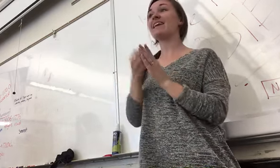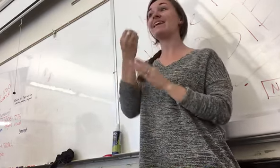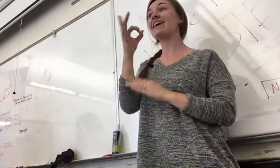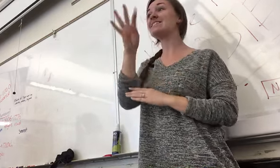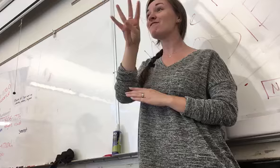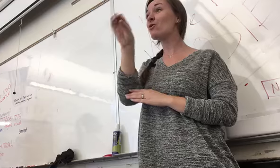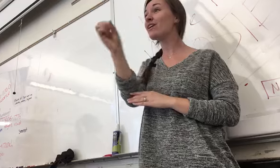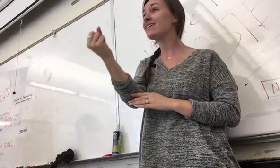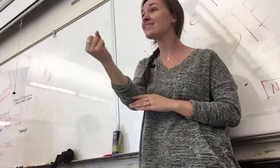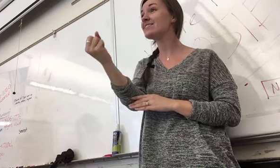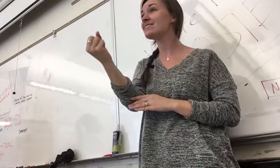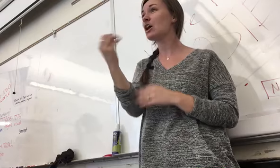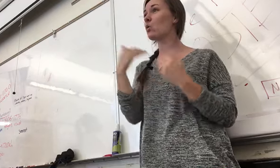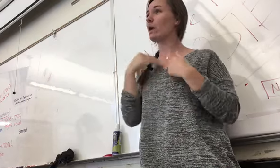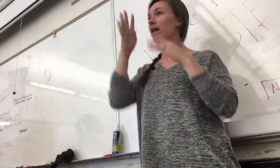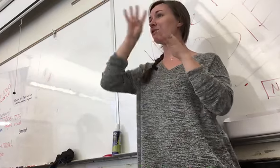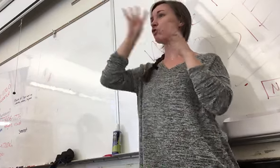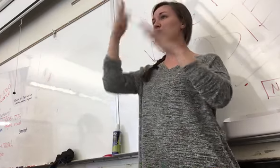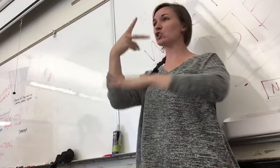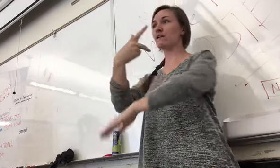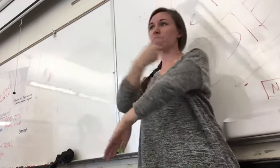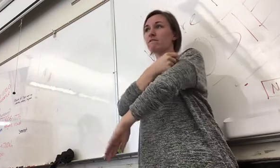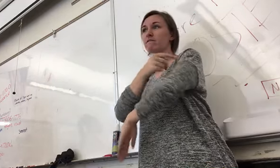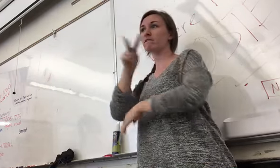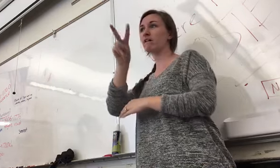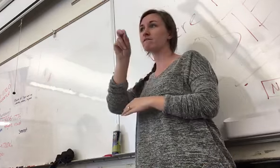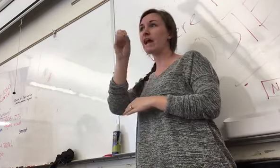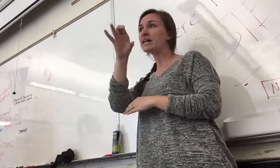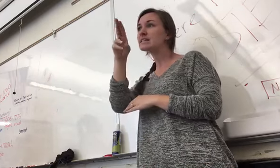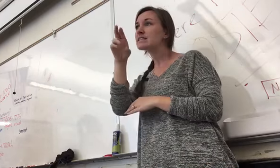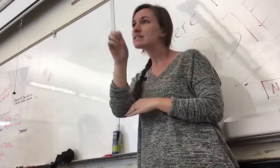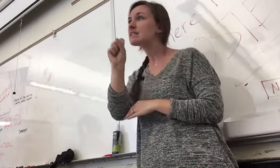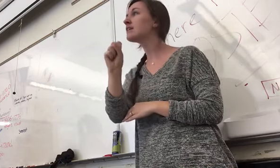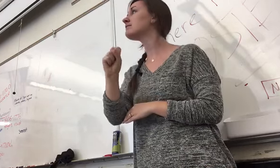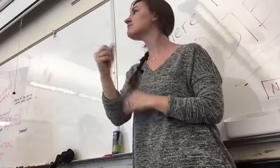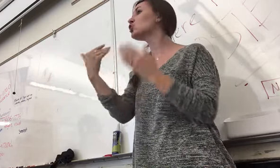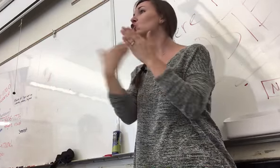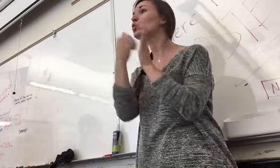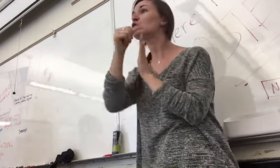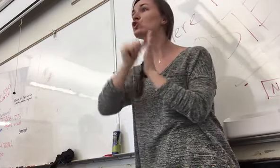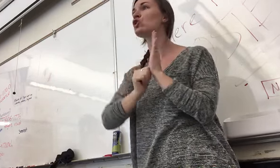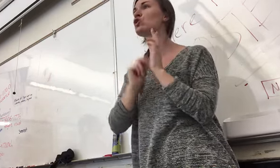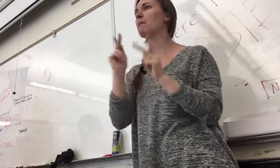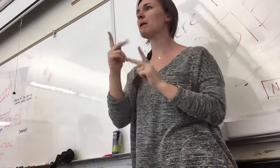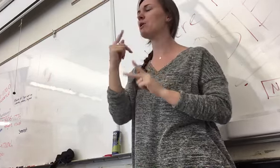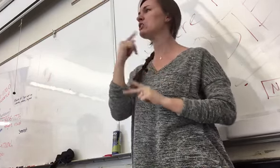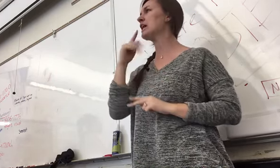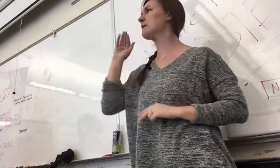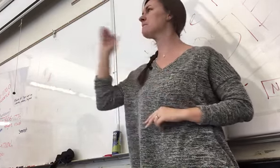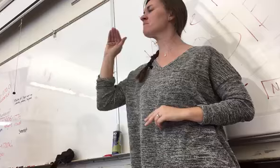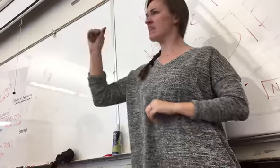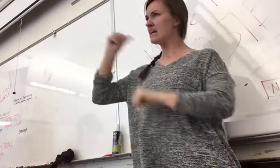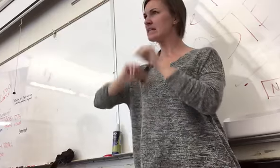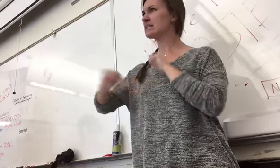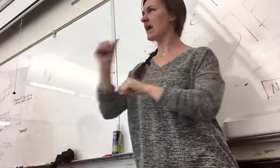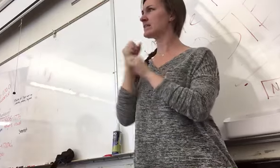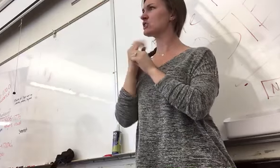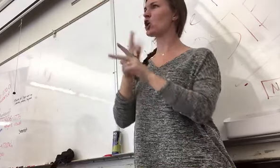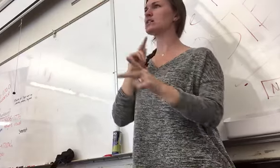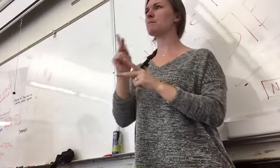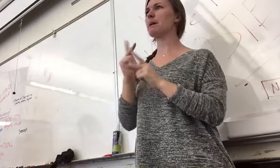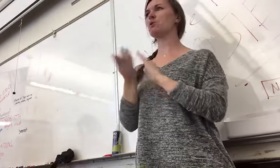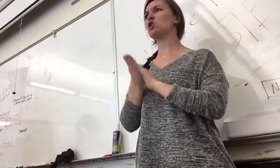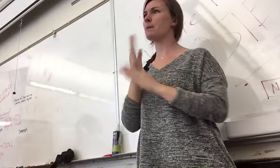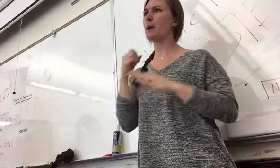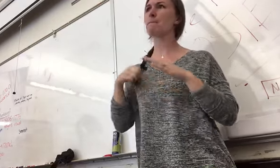we have the creation of vaccines, surgical things that are new. People begin to say science is what's causing people to be born, and we